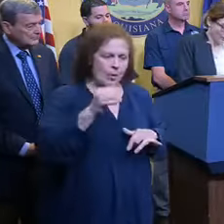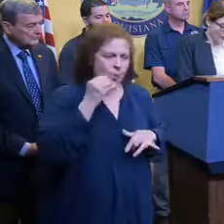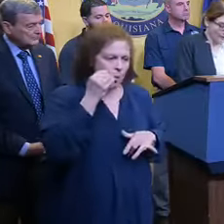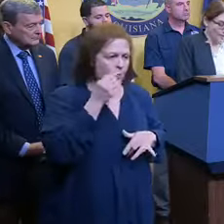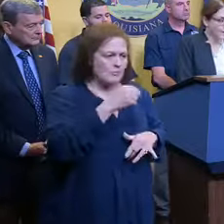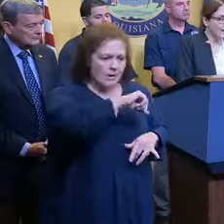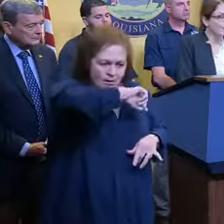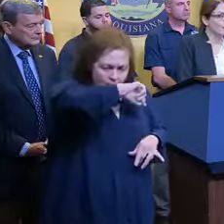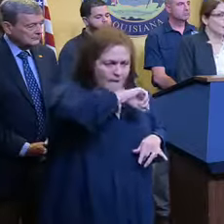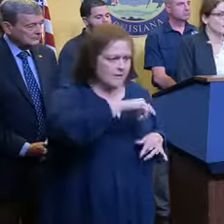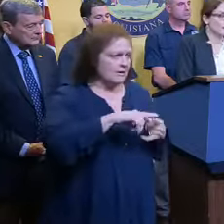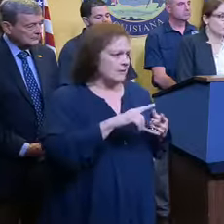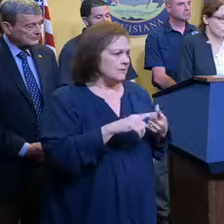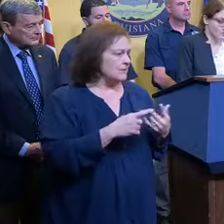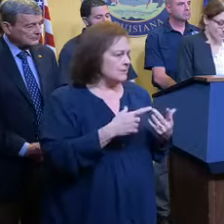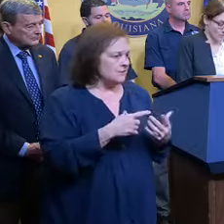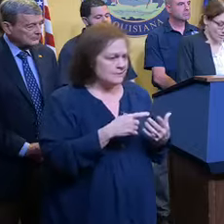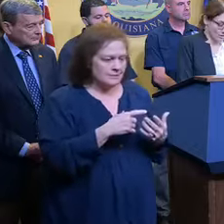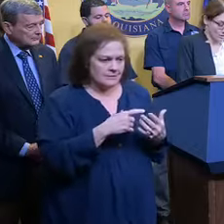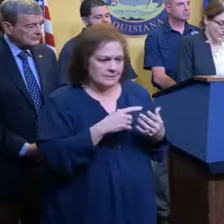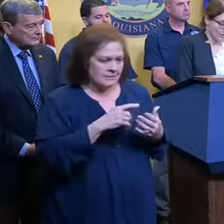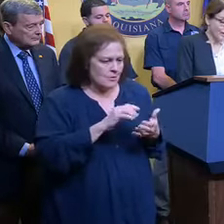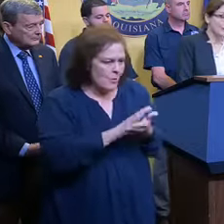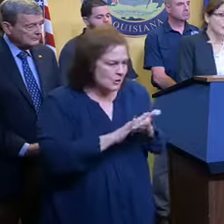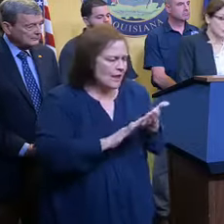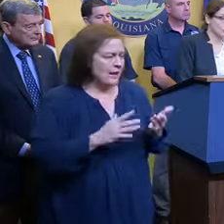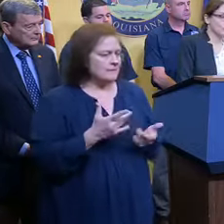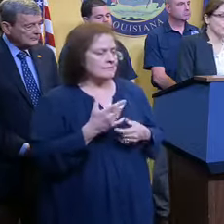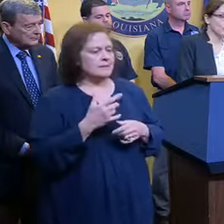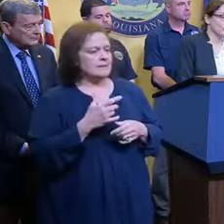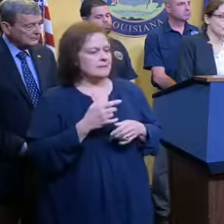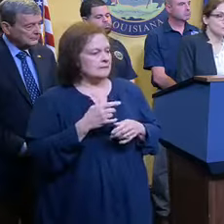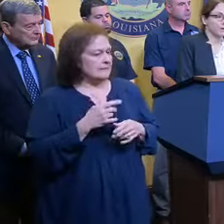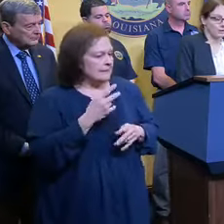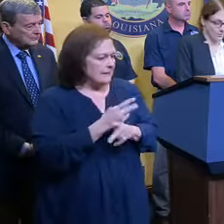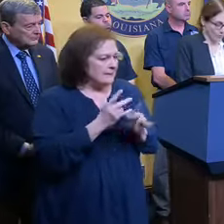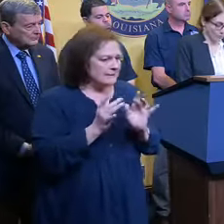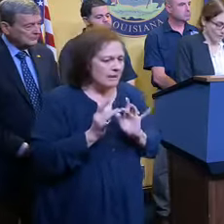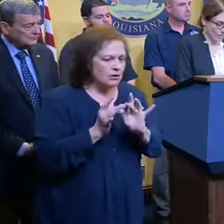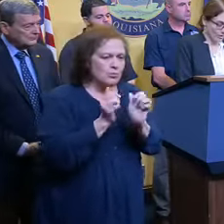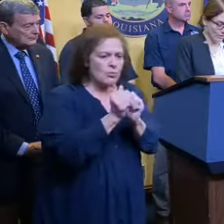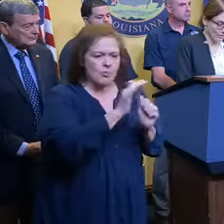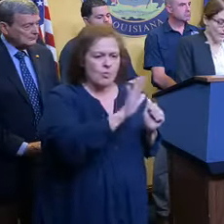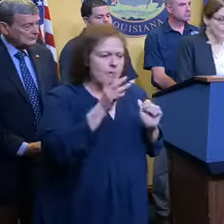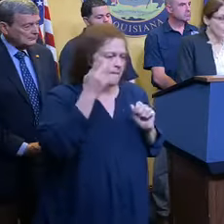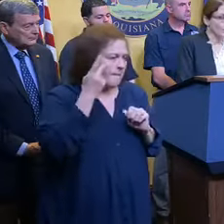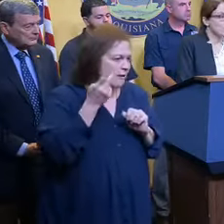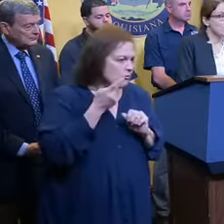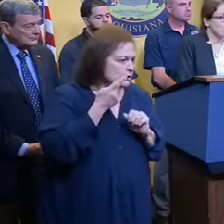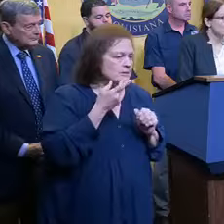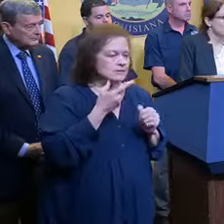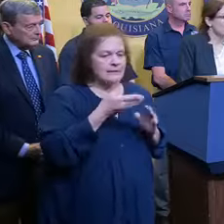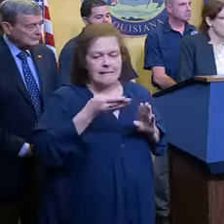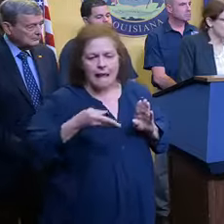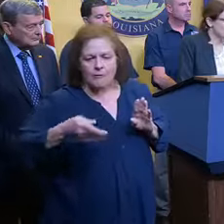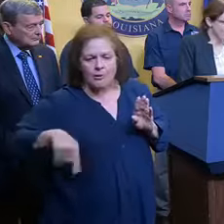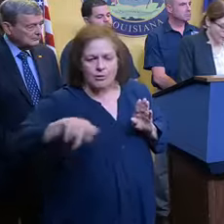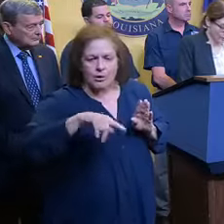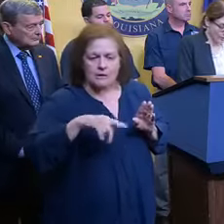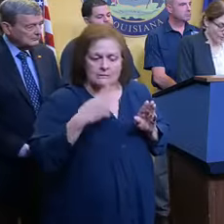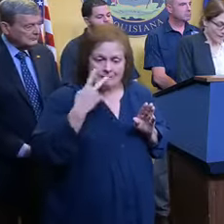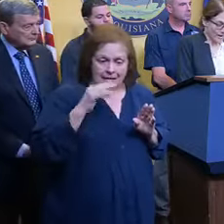cough. Take the next step too. Stay in touch with the elderly parent or grandparent or neighbor. Make sure they